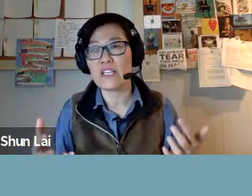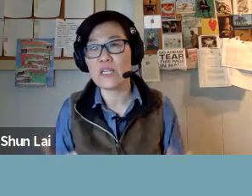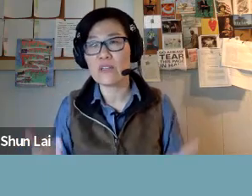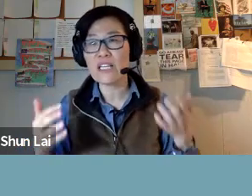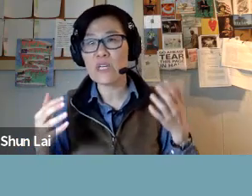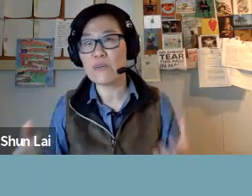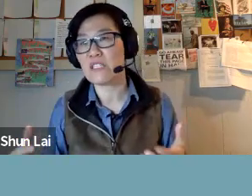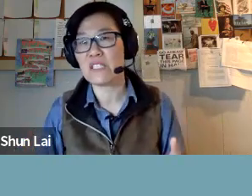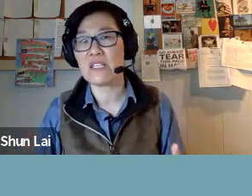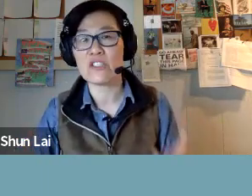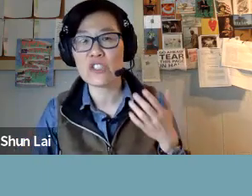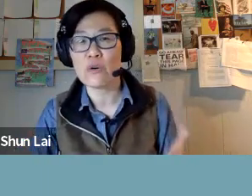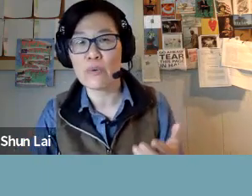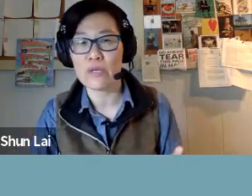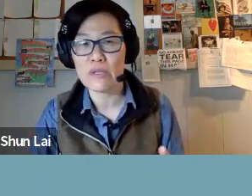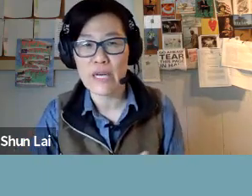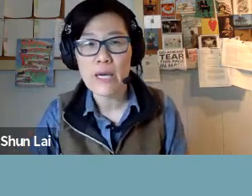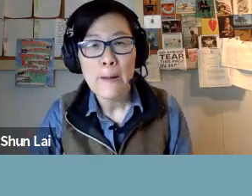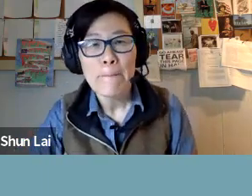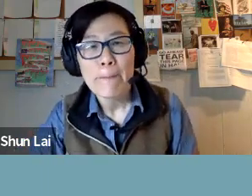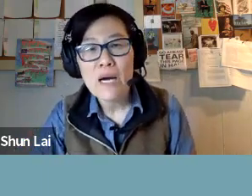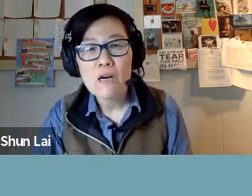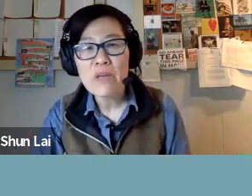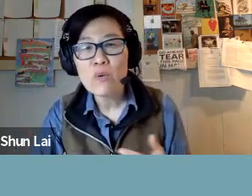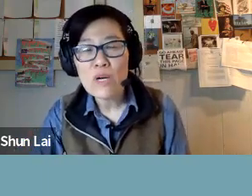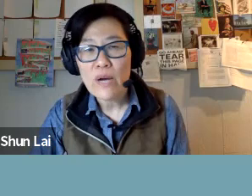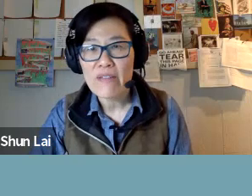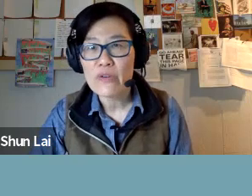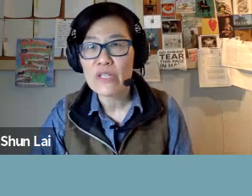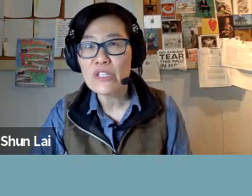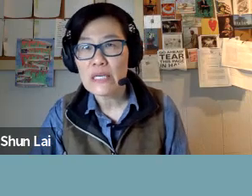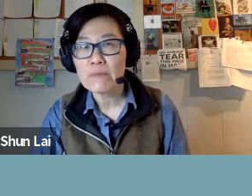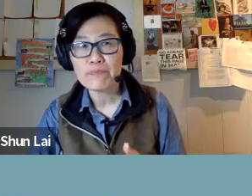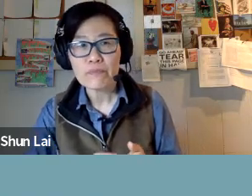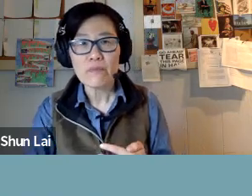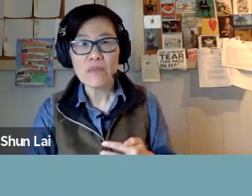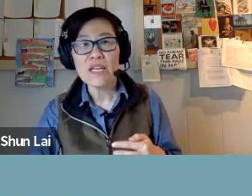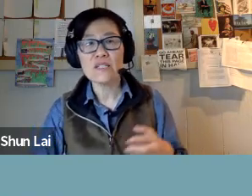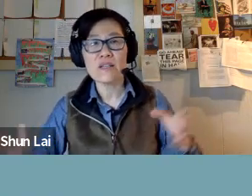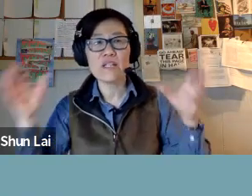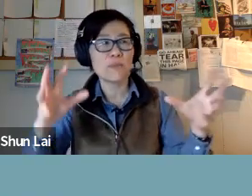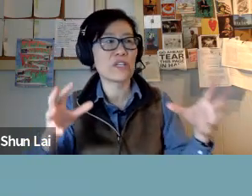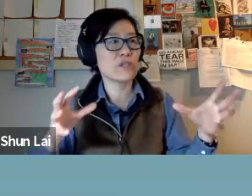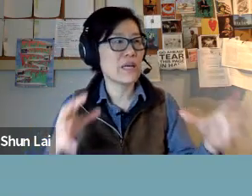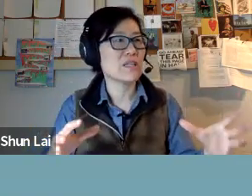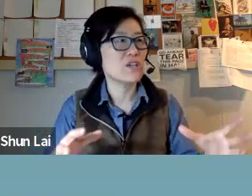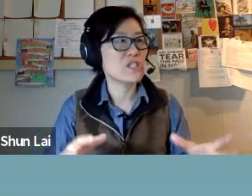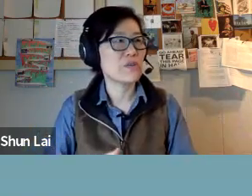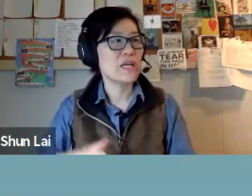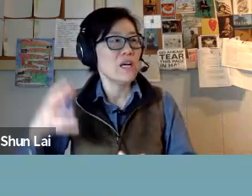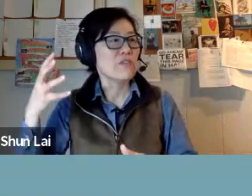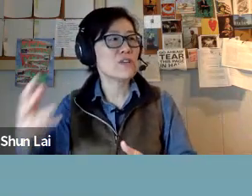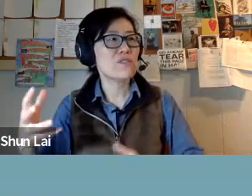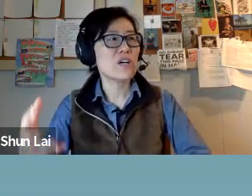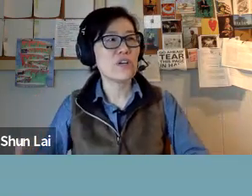this guy is, right? So that's why specificity is so important, okay? And one way that you can do it is this particular methodology,